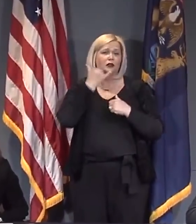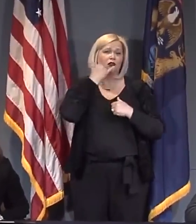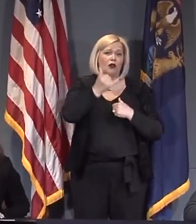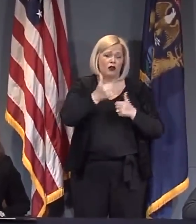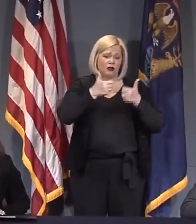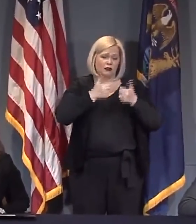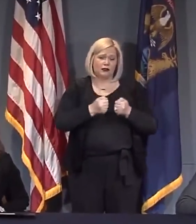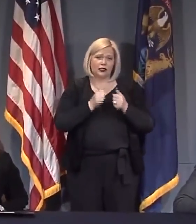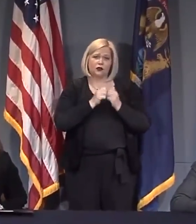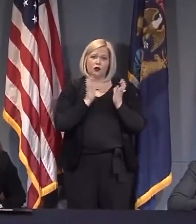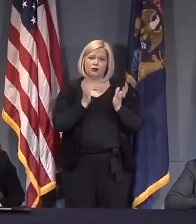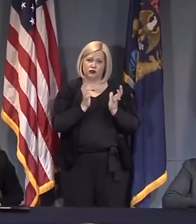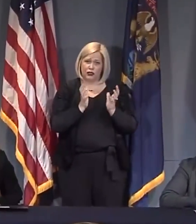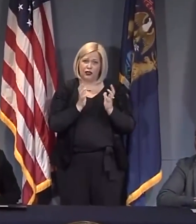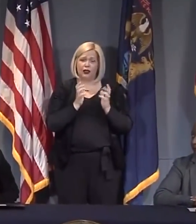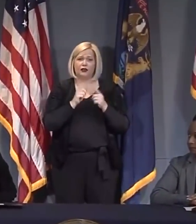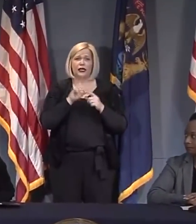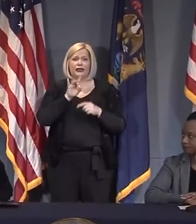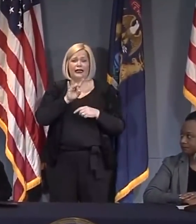someone at